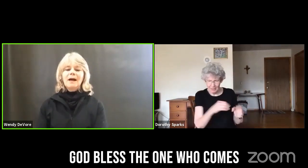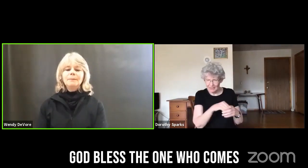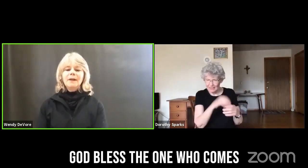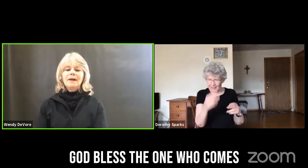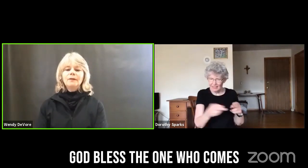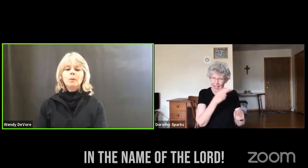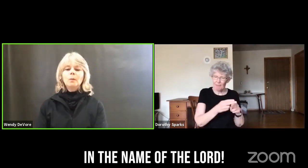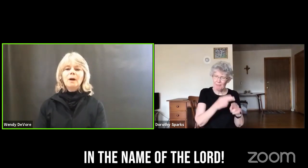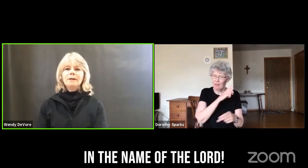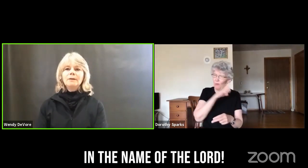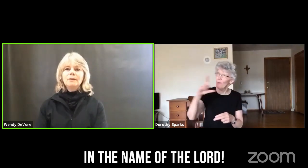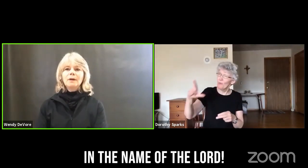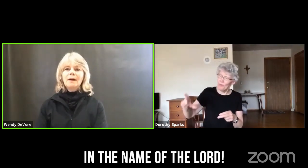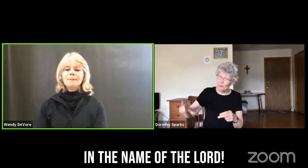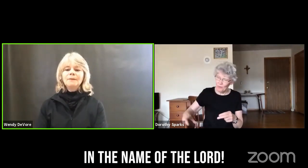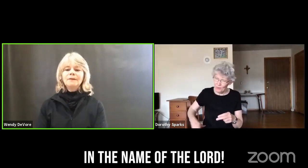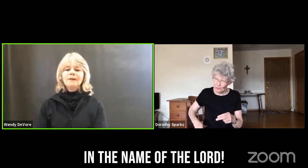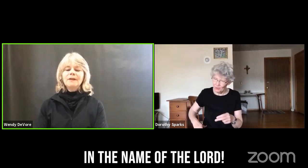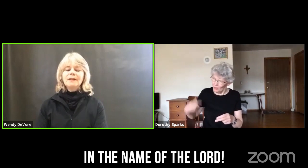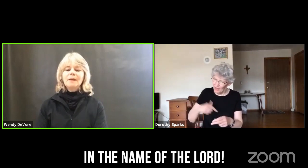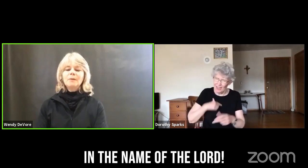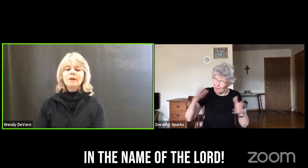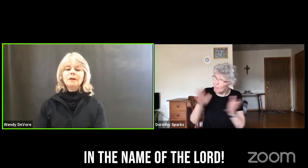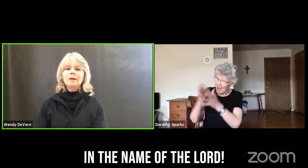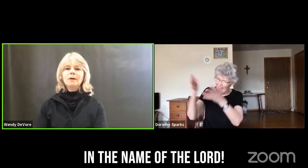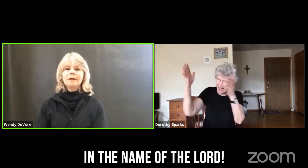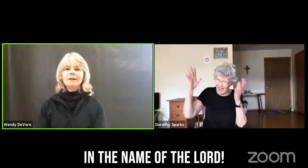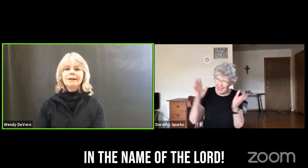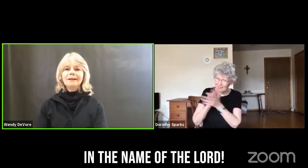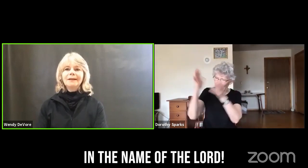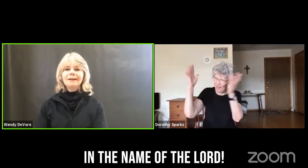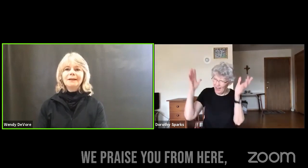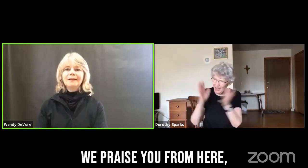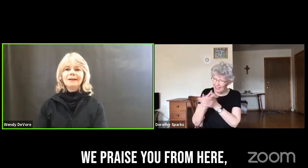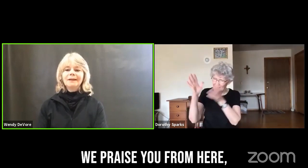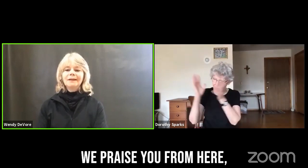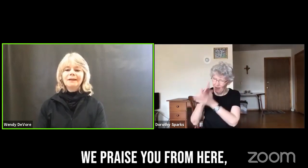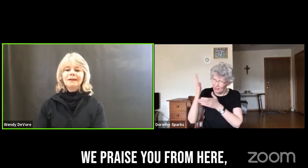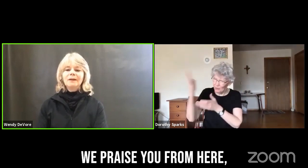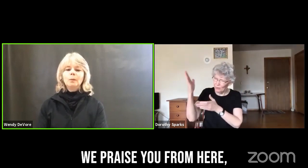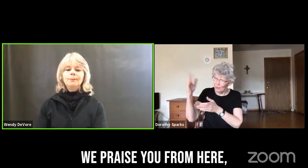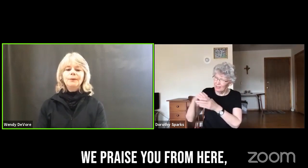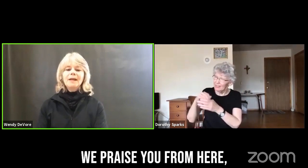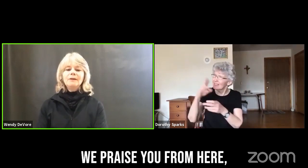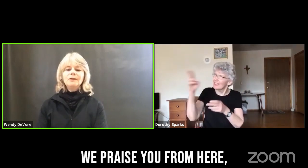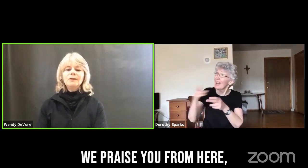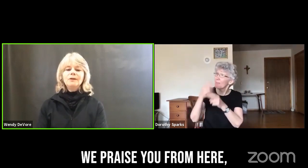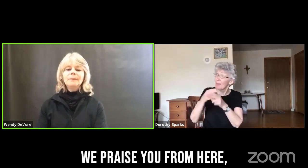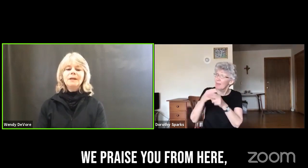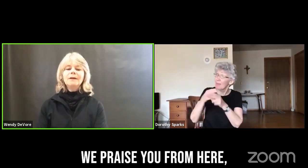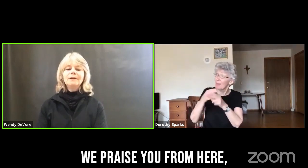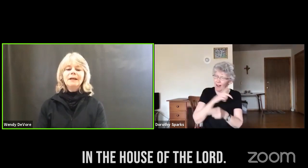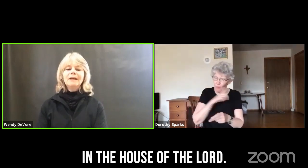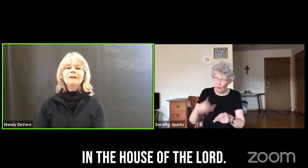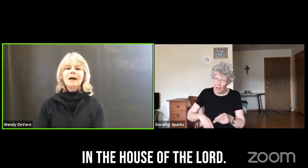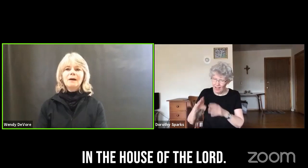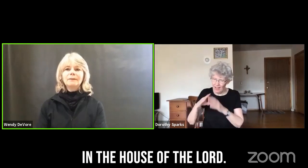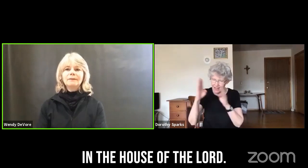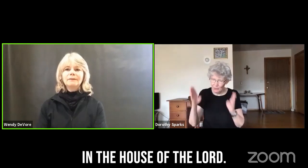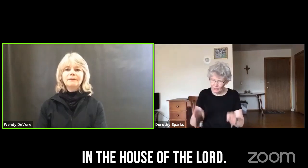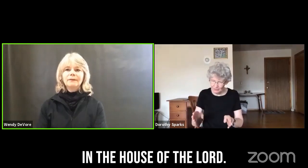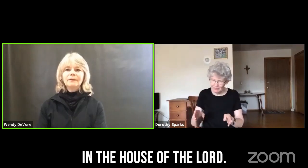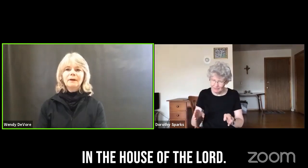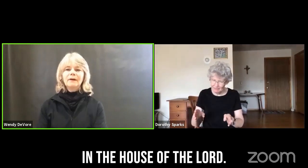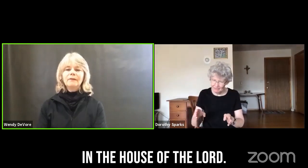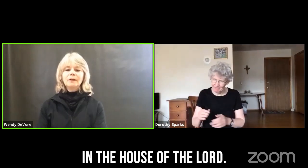God bless the one who comes in the name of the Lord. We praise you from here in the